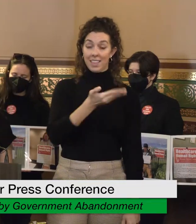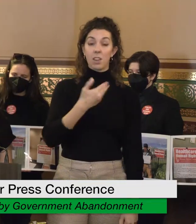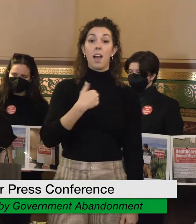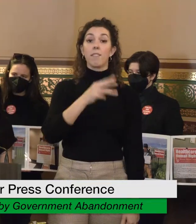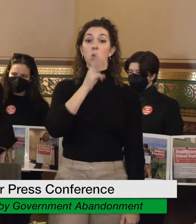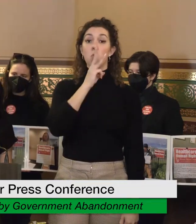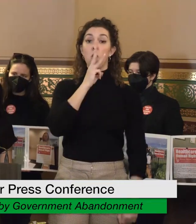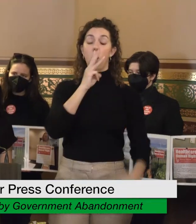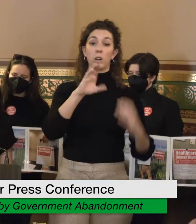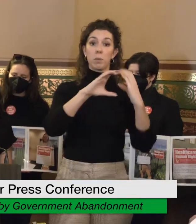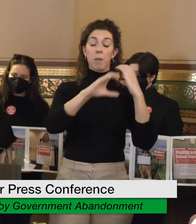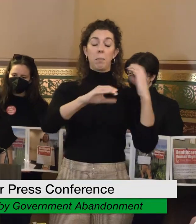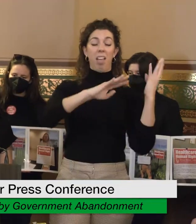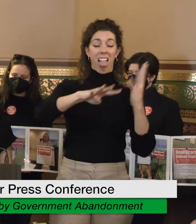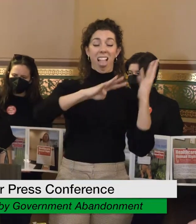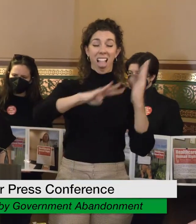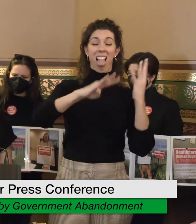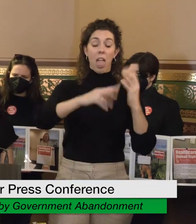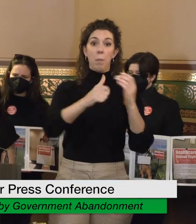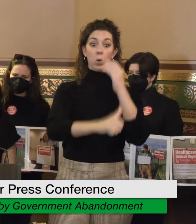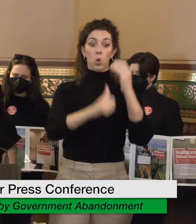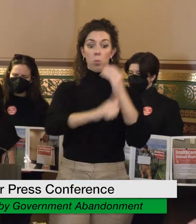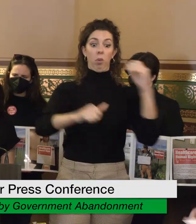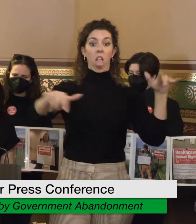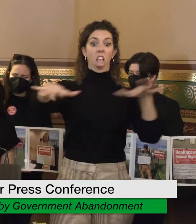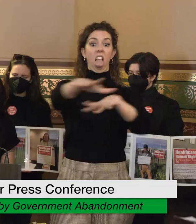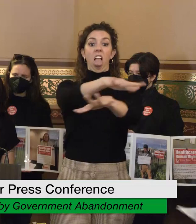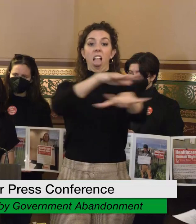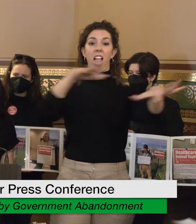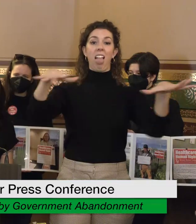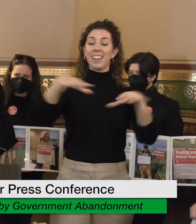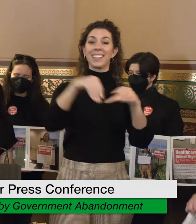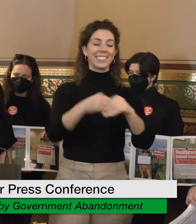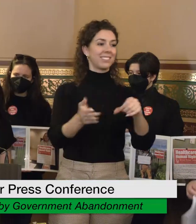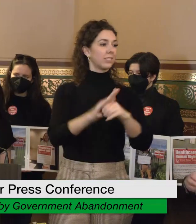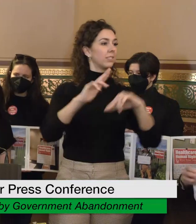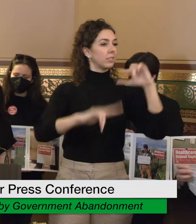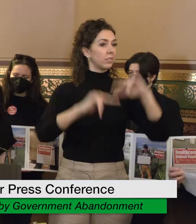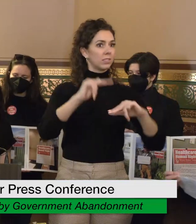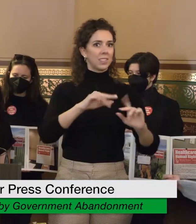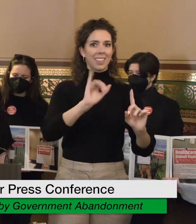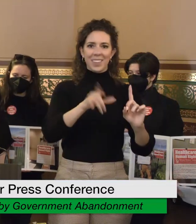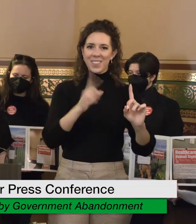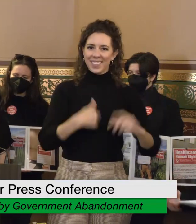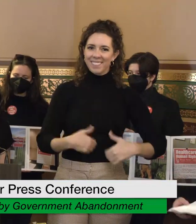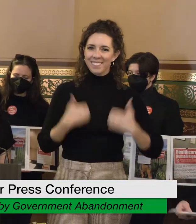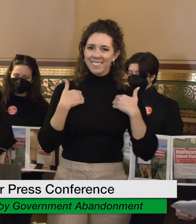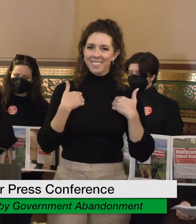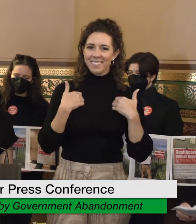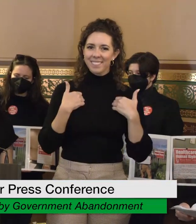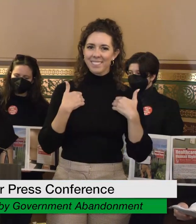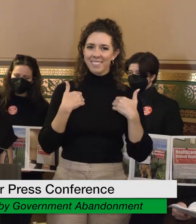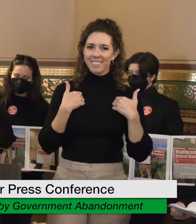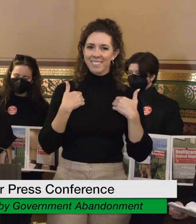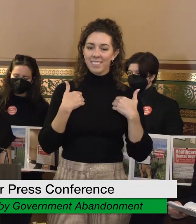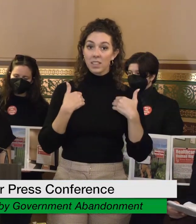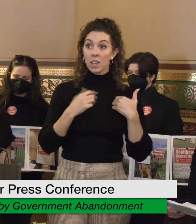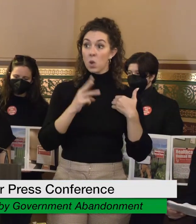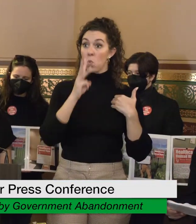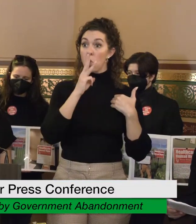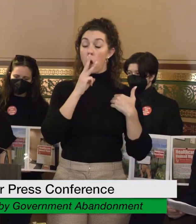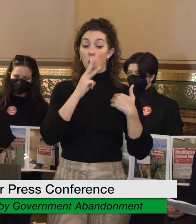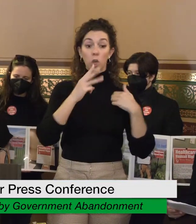main break. There was poop flying around the entire, like floating around the entire building. Those were our living quarters. And we didn't have running